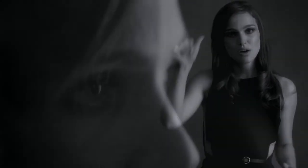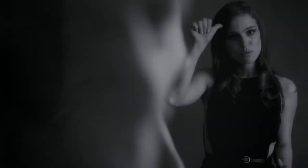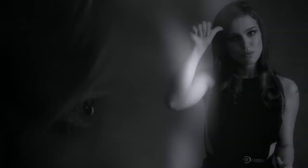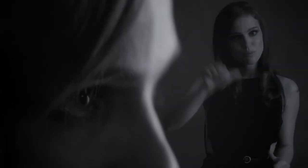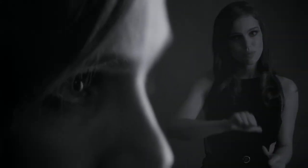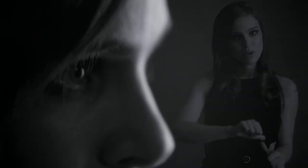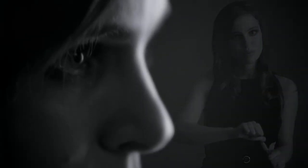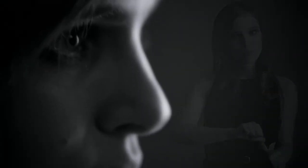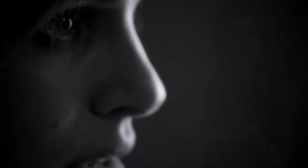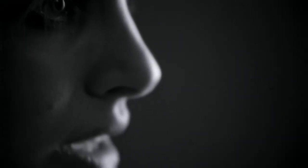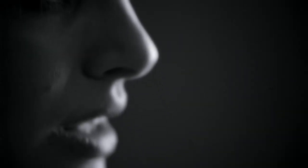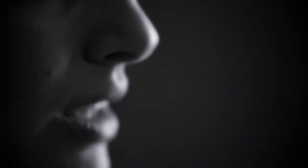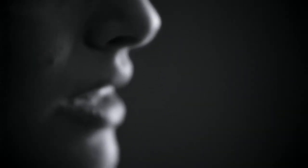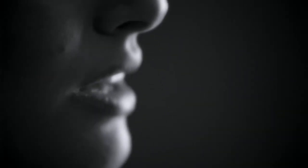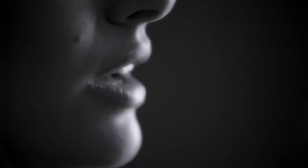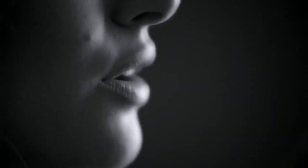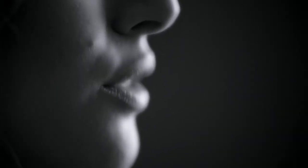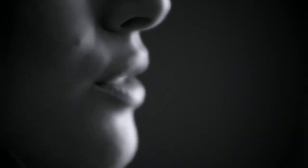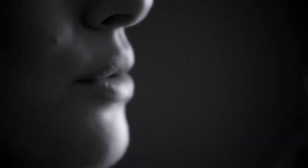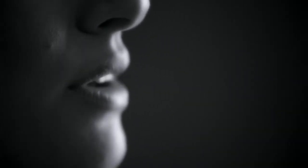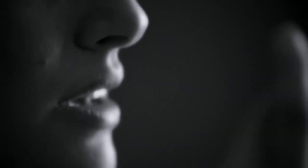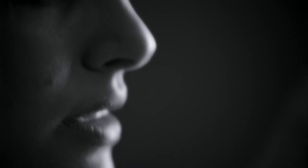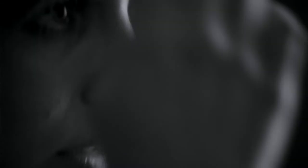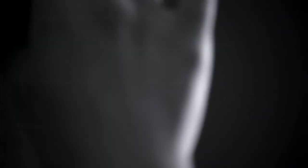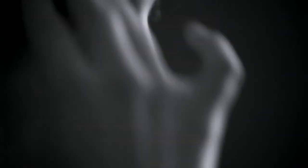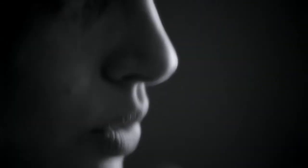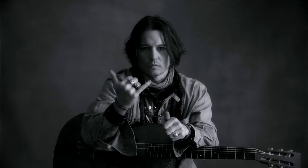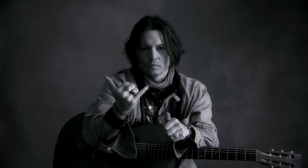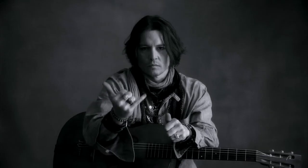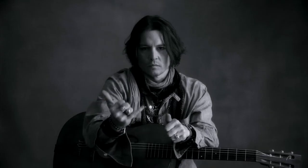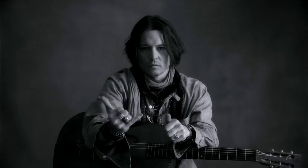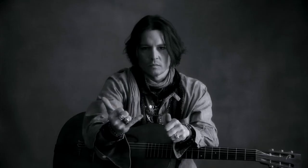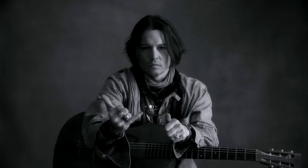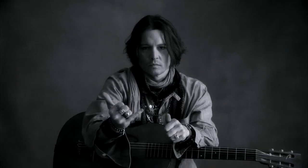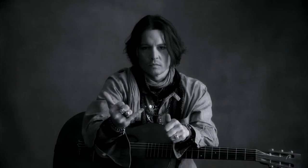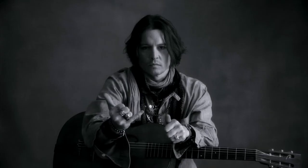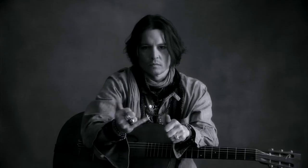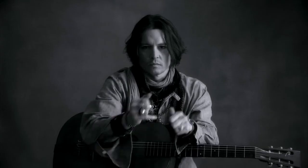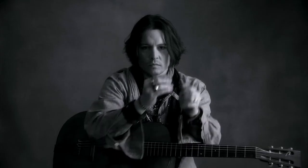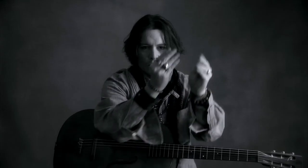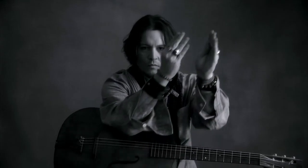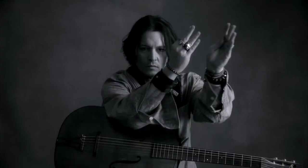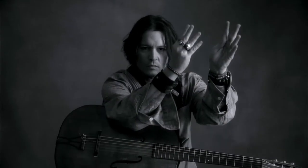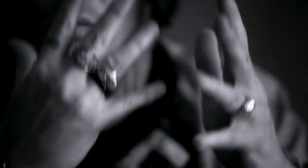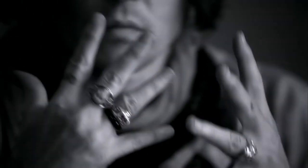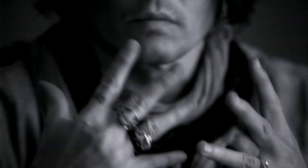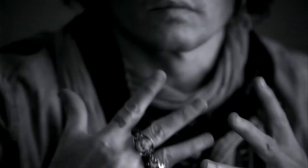without remembering the reasons why. She makes me